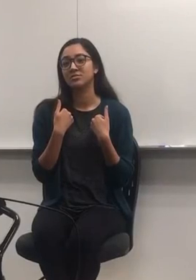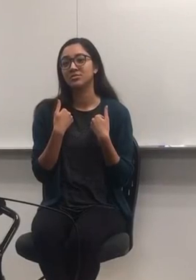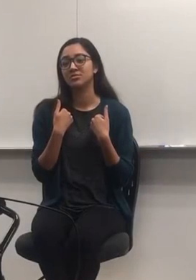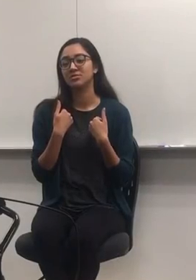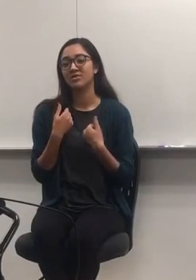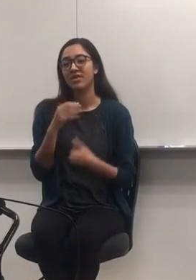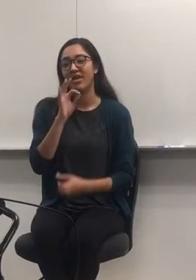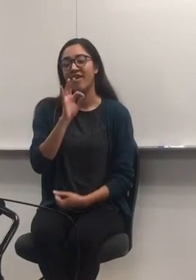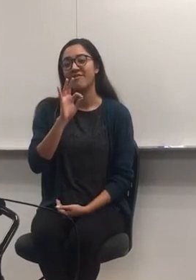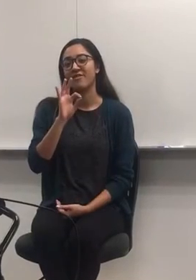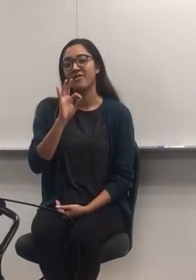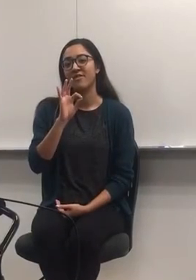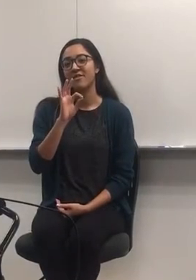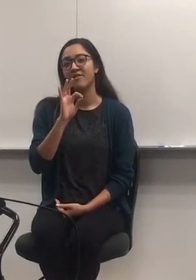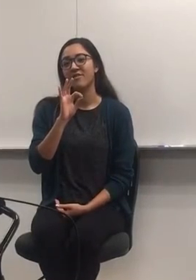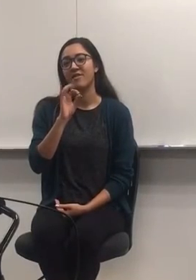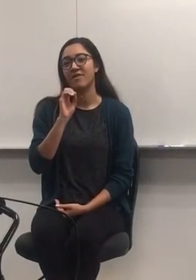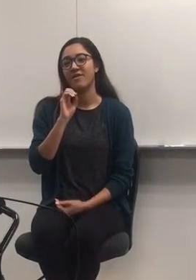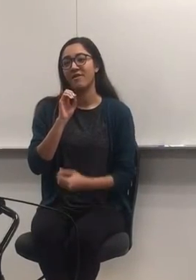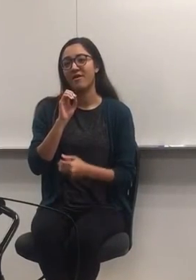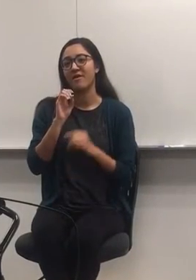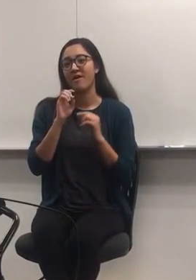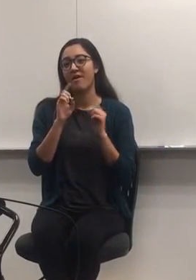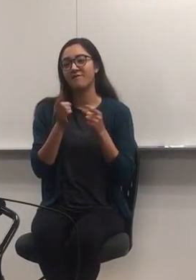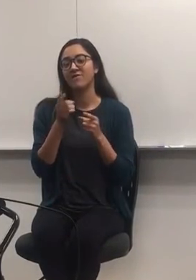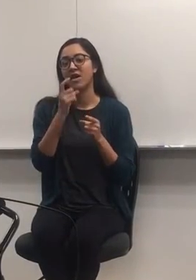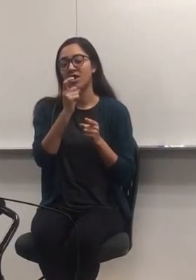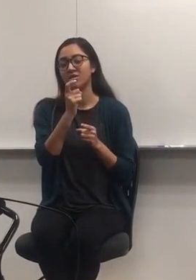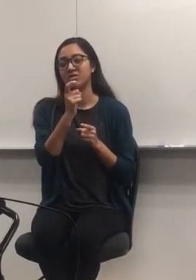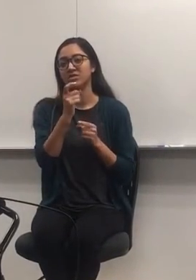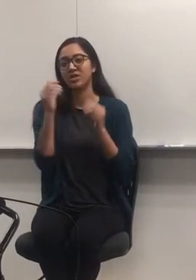f of x equals 2 to the x